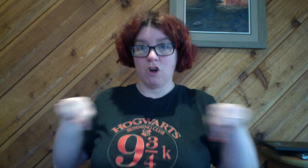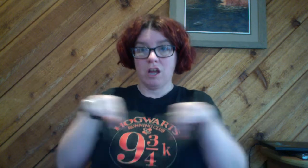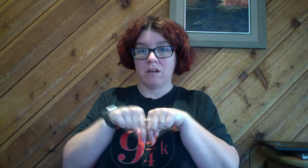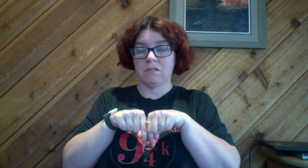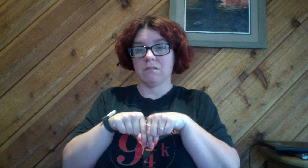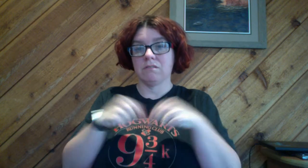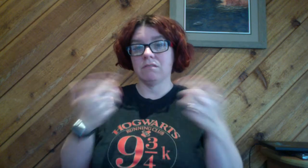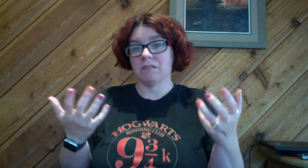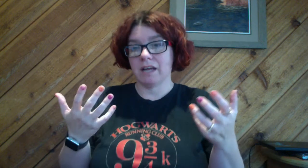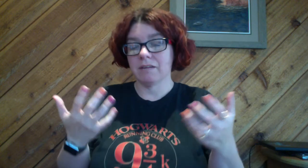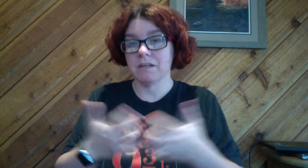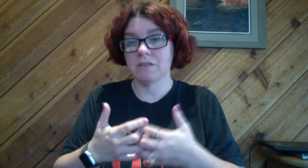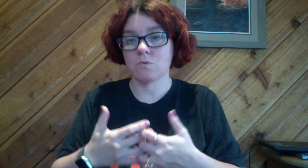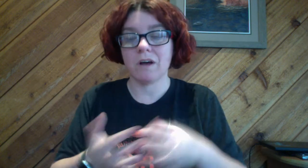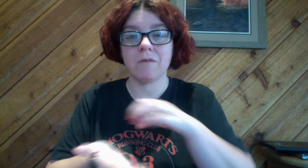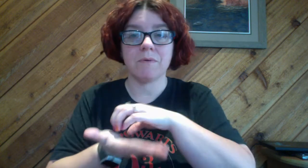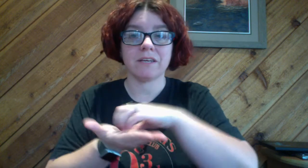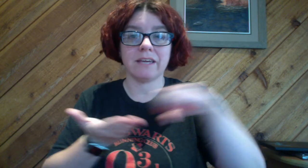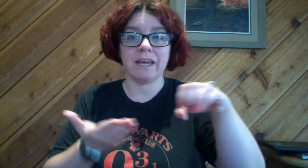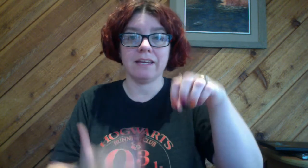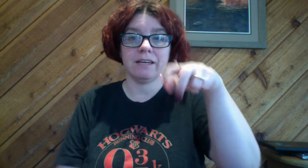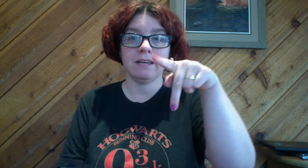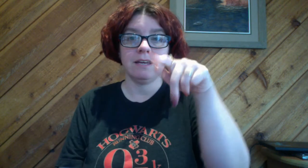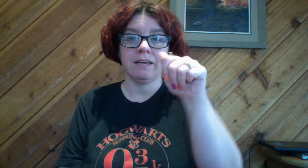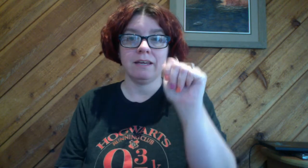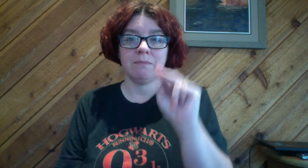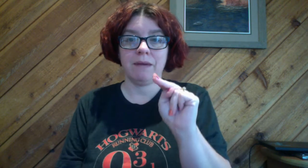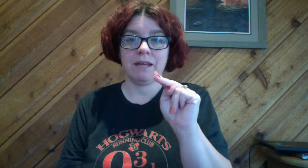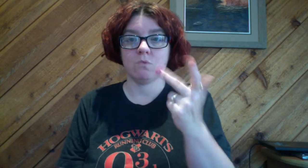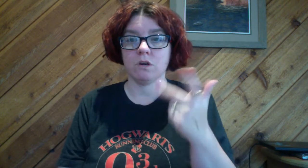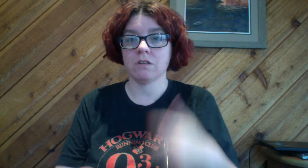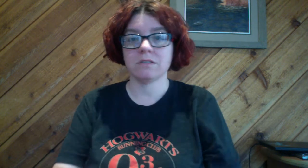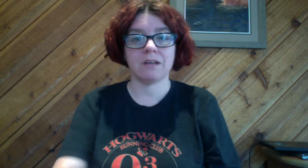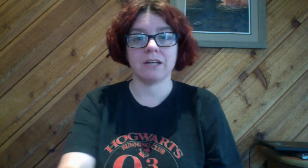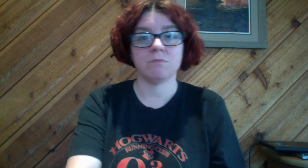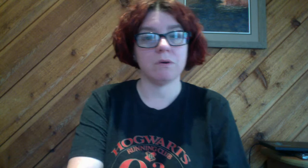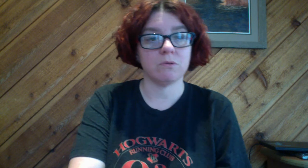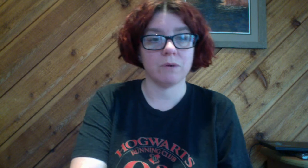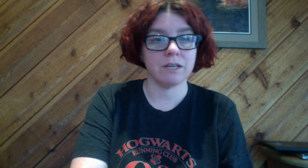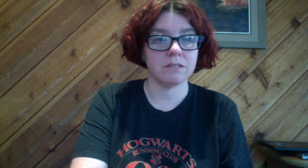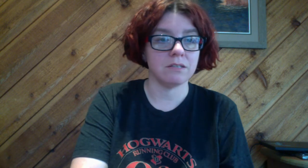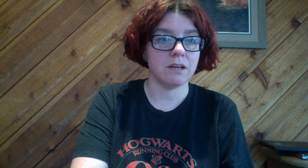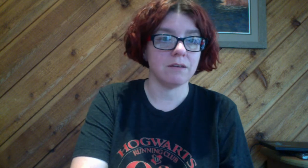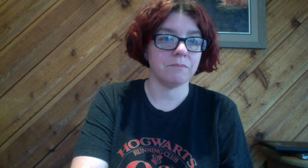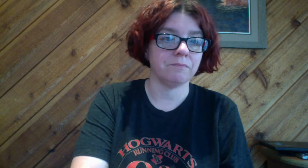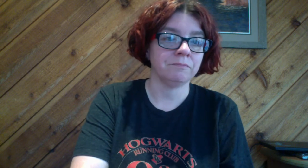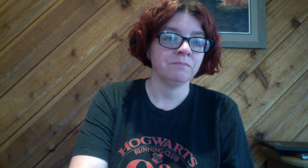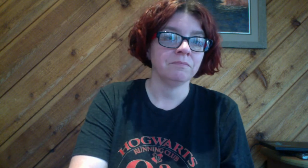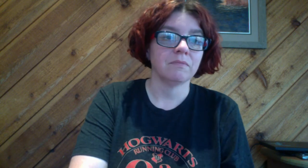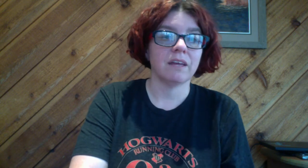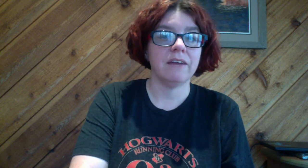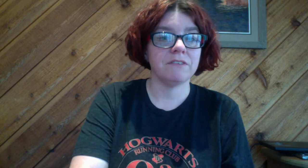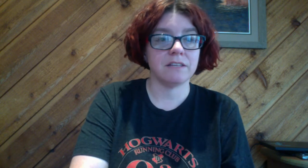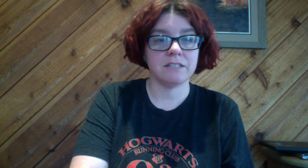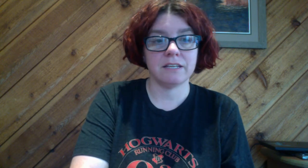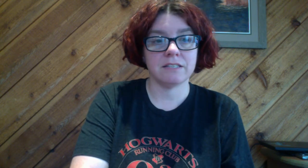it. That can be as well, but cake, pan works. I do both ways. If it's on the test, I'd